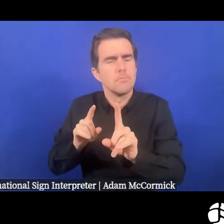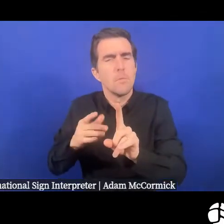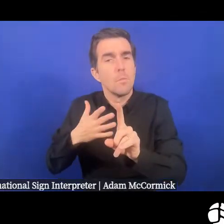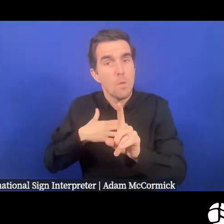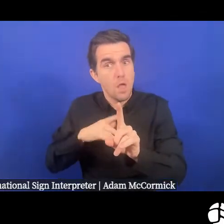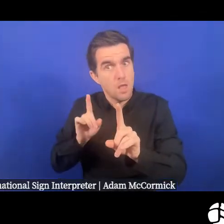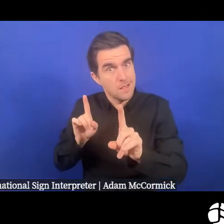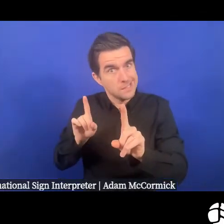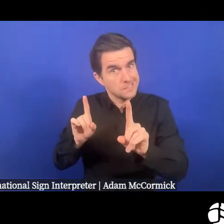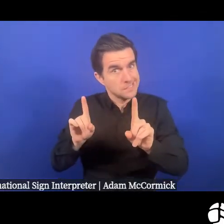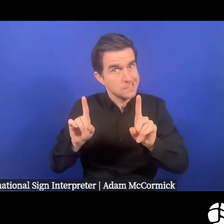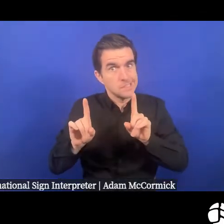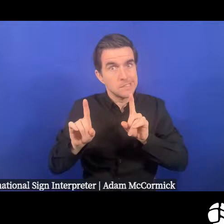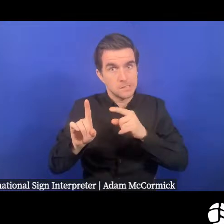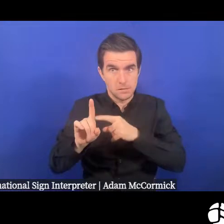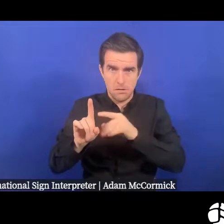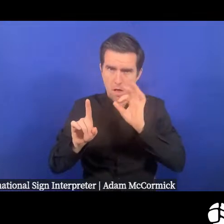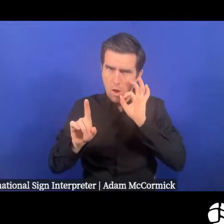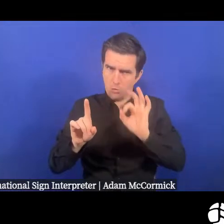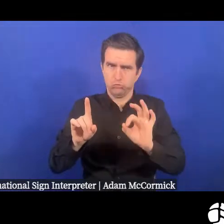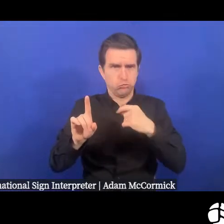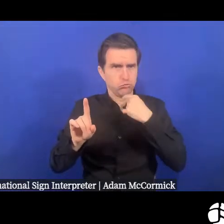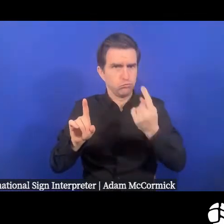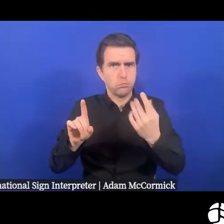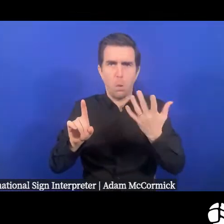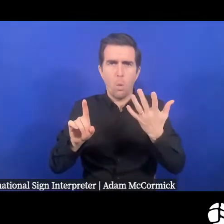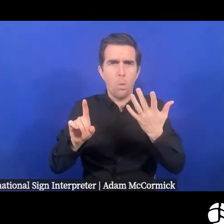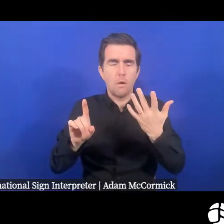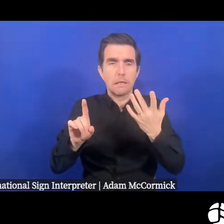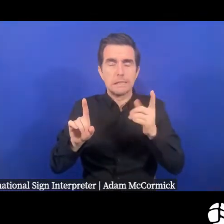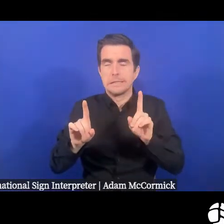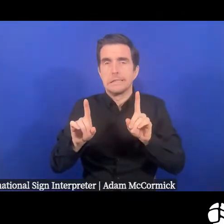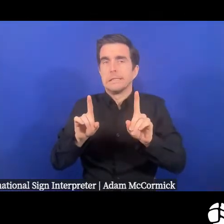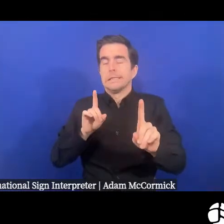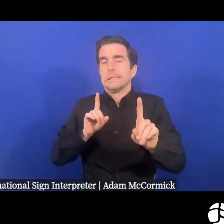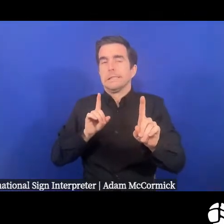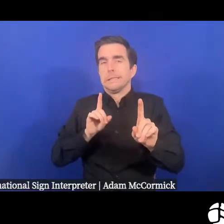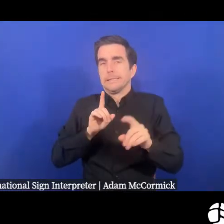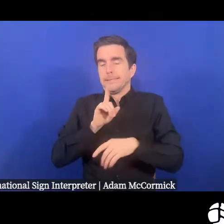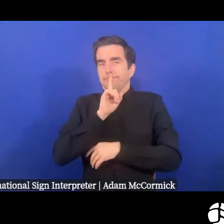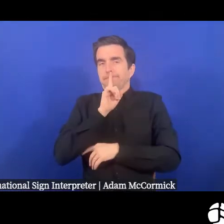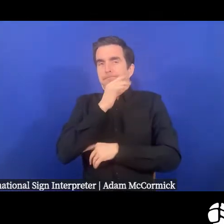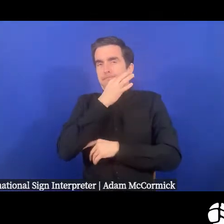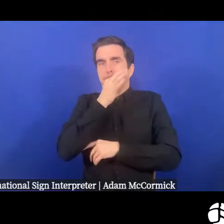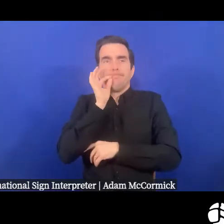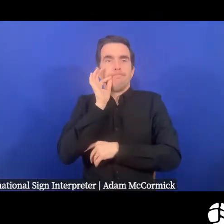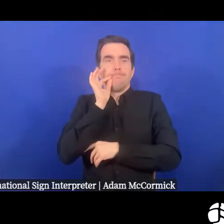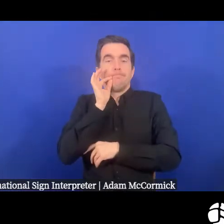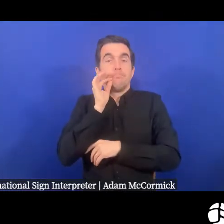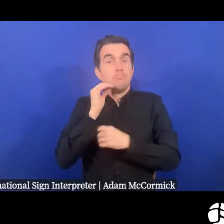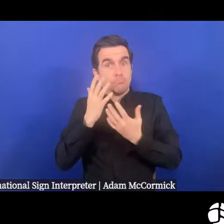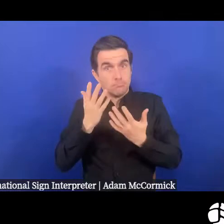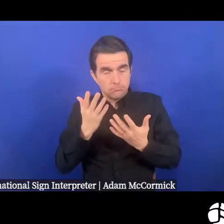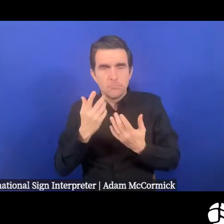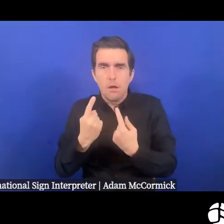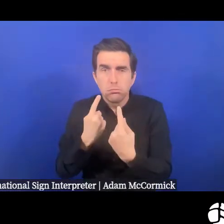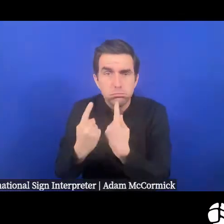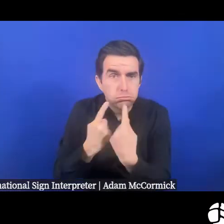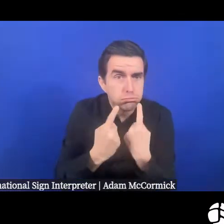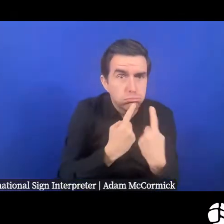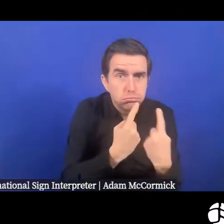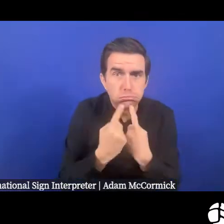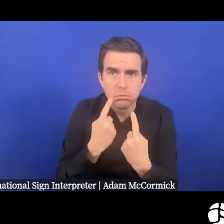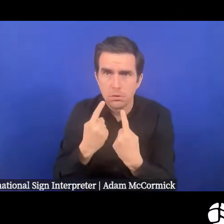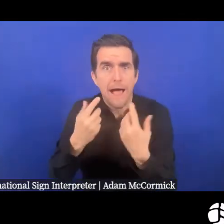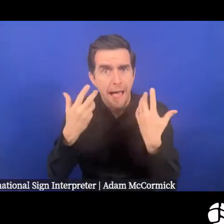they're mostly men. And another challenge that we had was the fact that, okay, all we had to do was